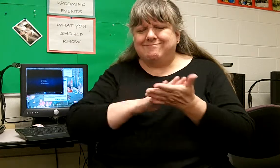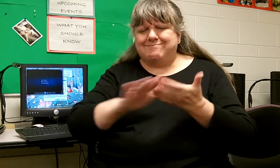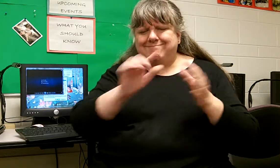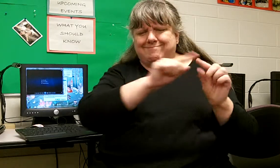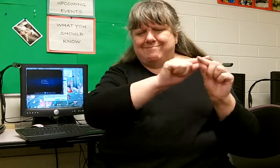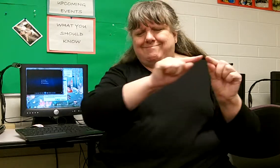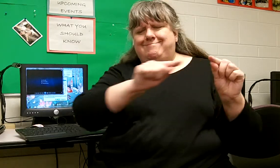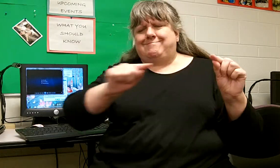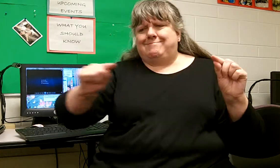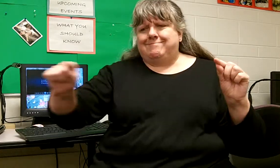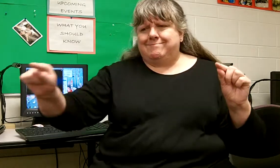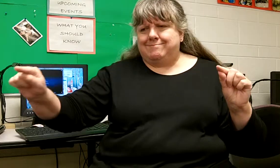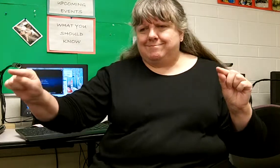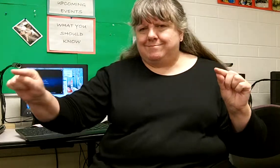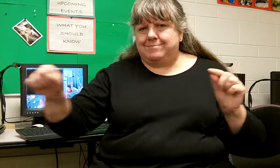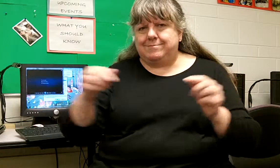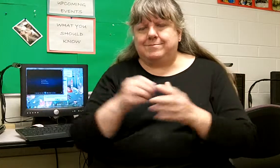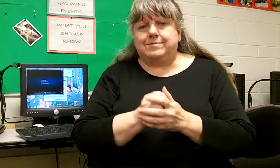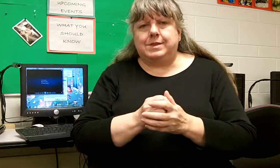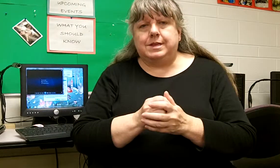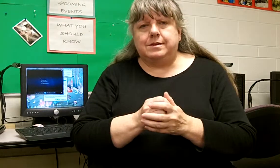line. 0,